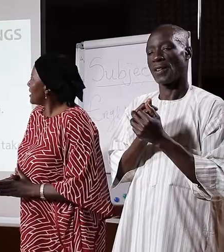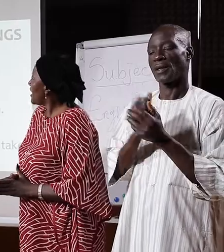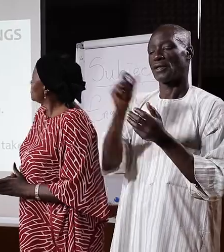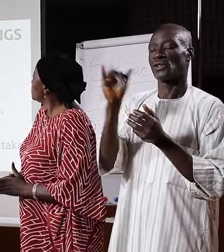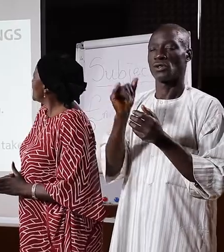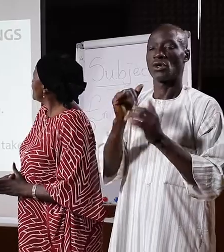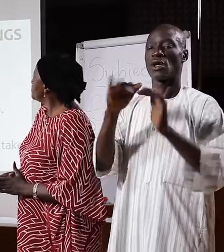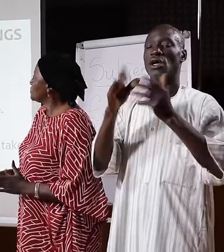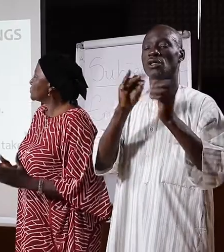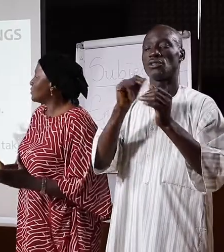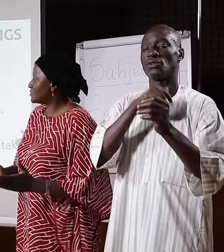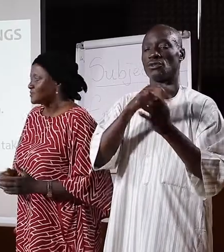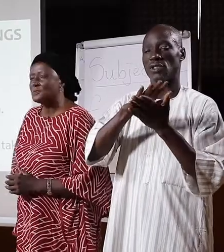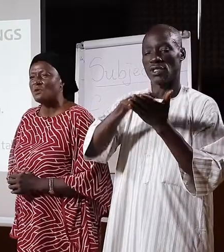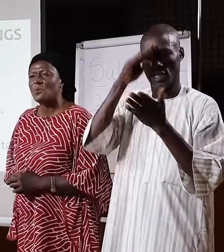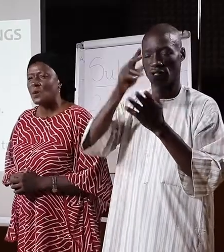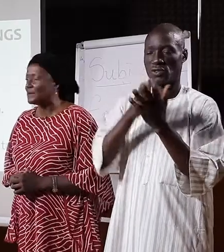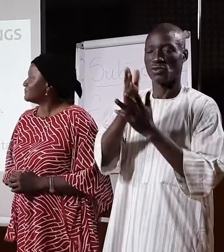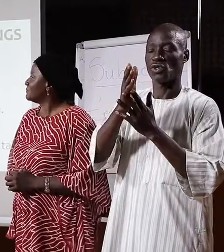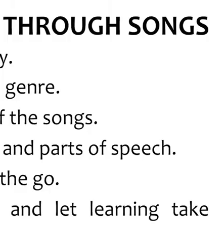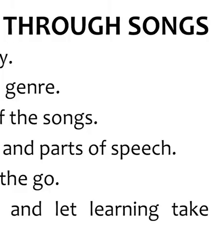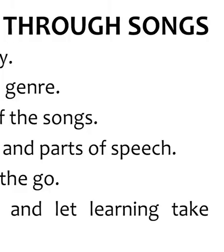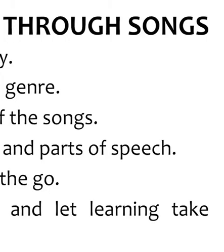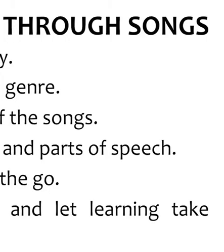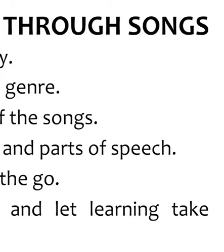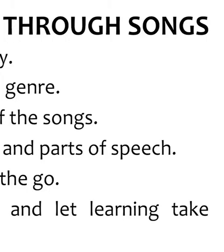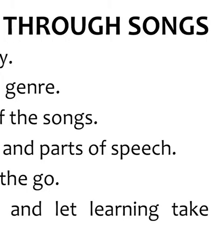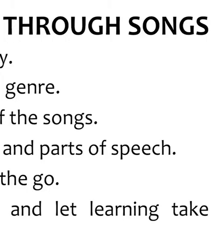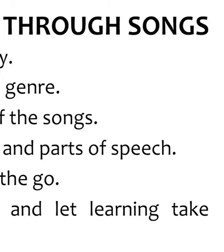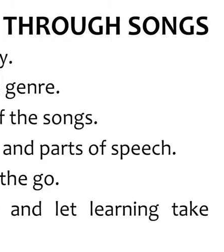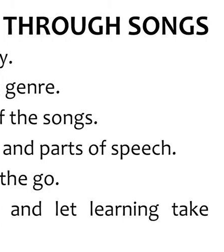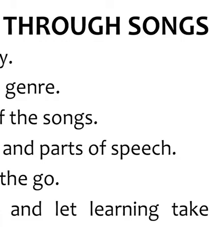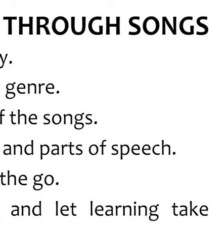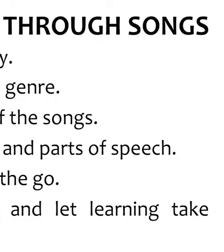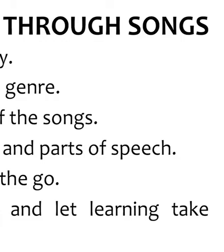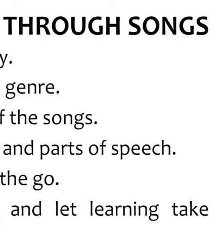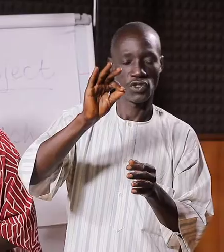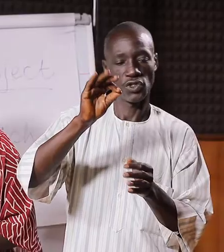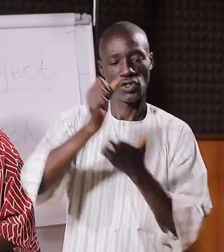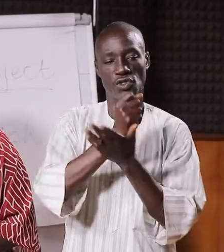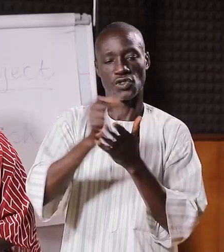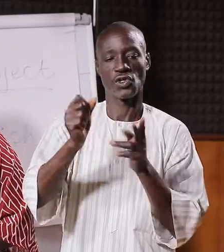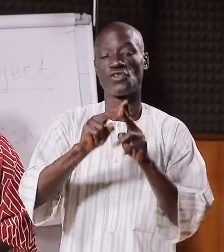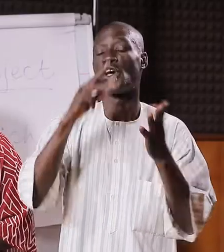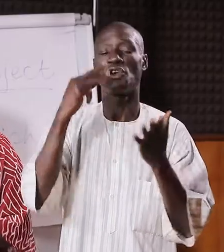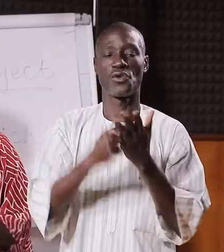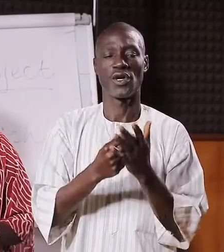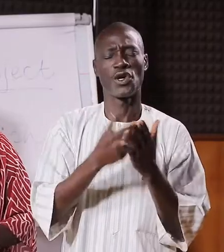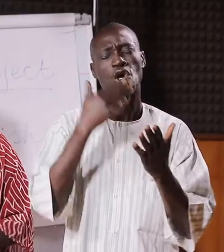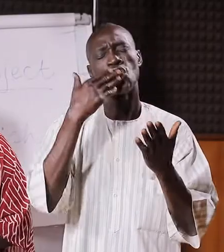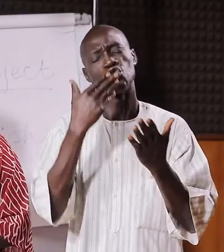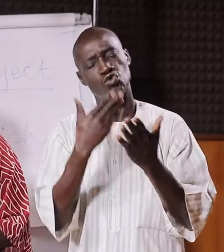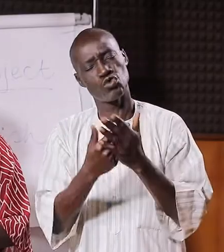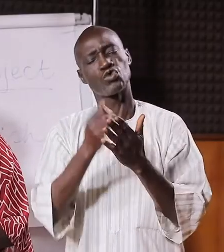So, how do we learn through songs? Number 1, choose songs wisely. these days, you